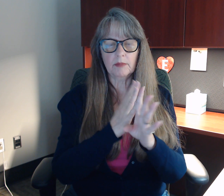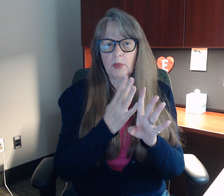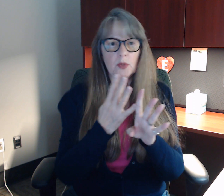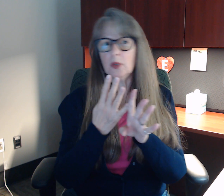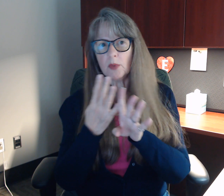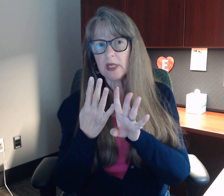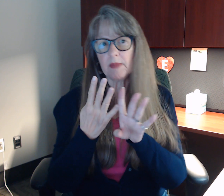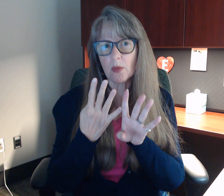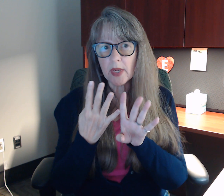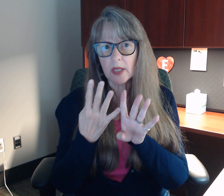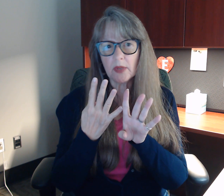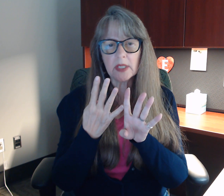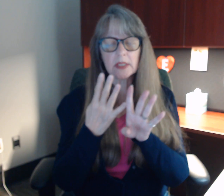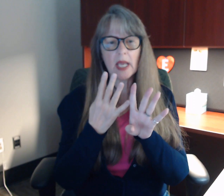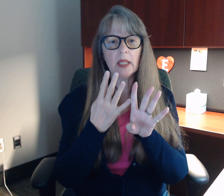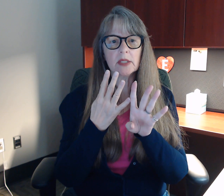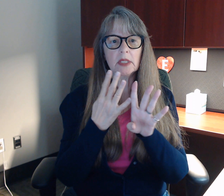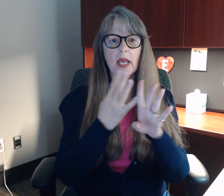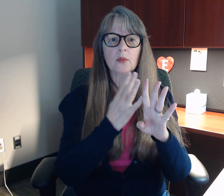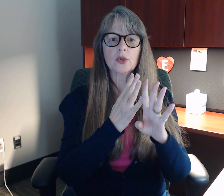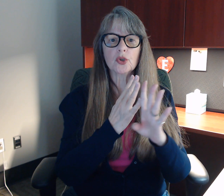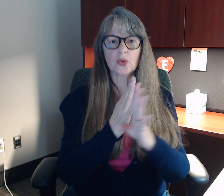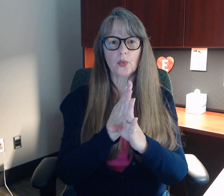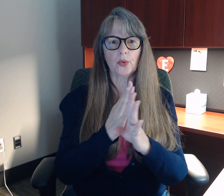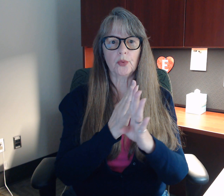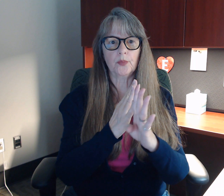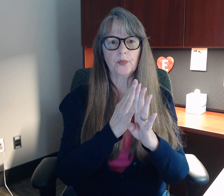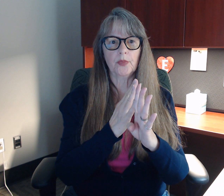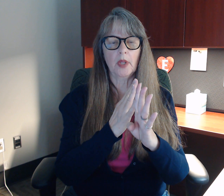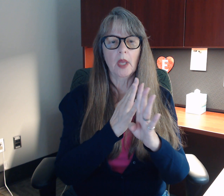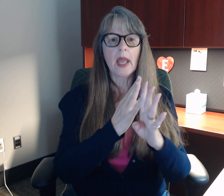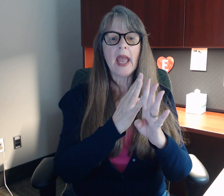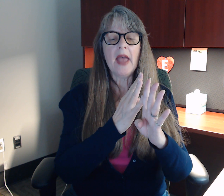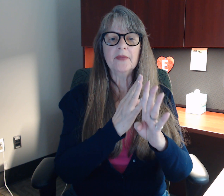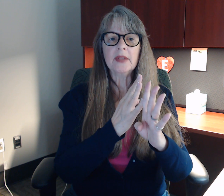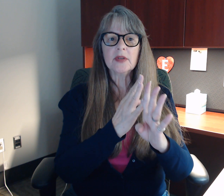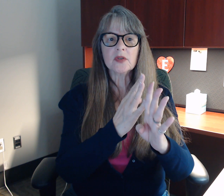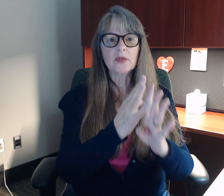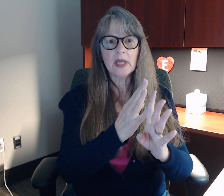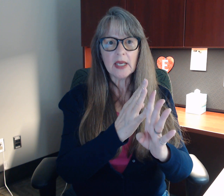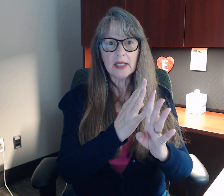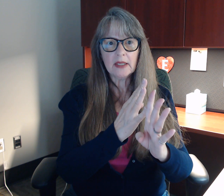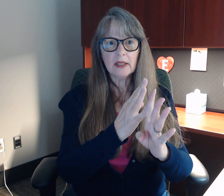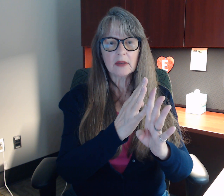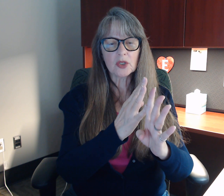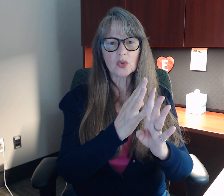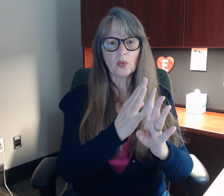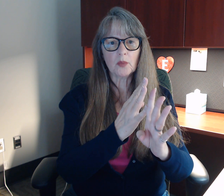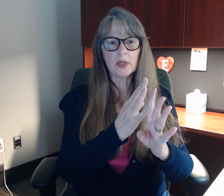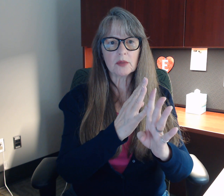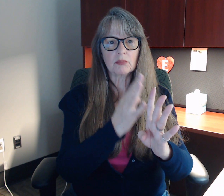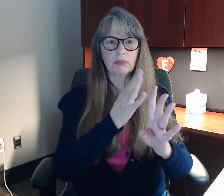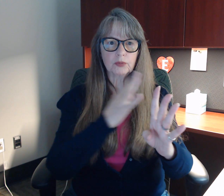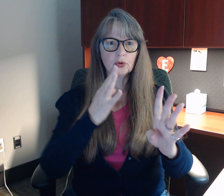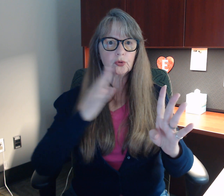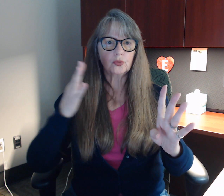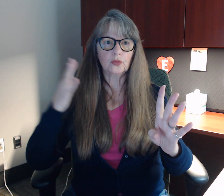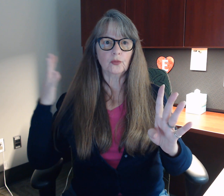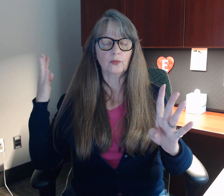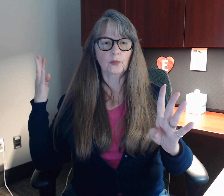we don't know what time they went. They didn't tell us. The line was shorter. And then the story was really